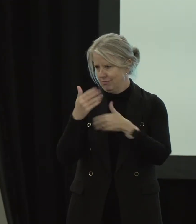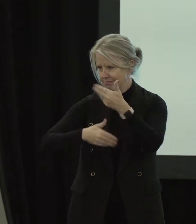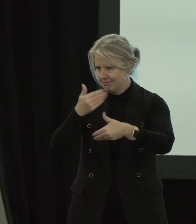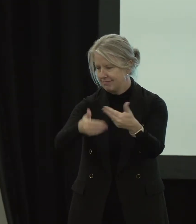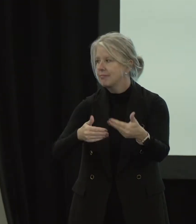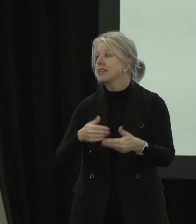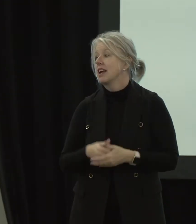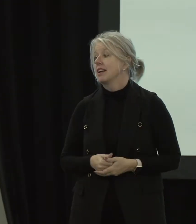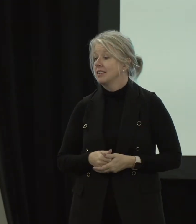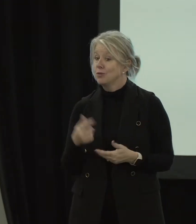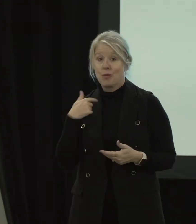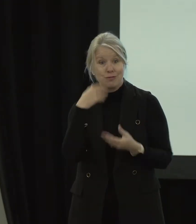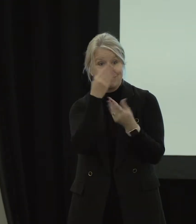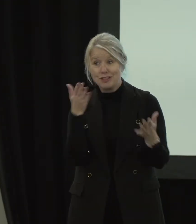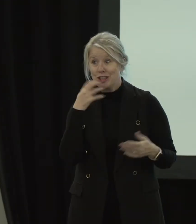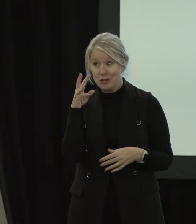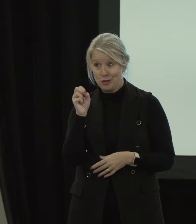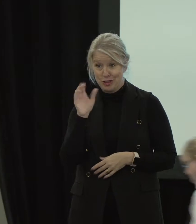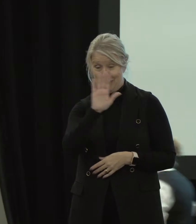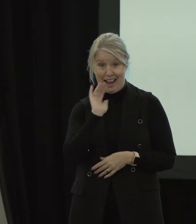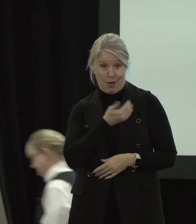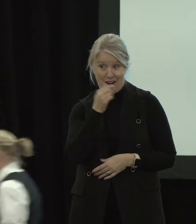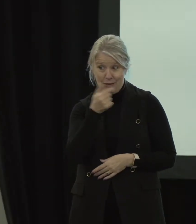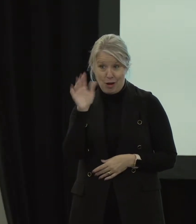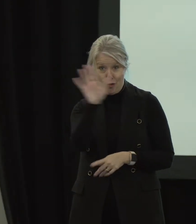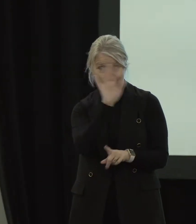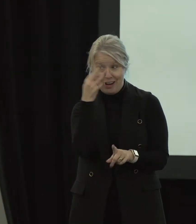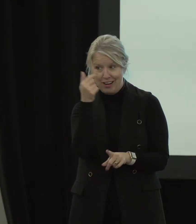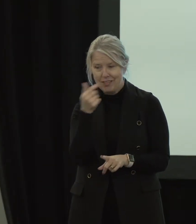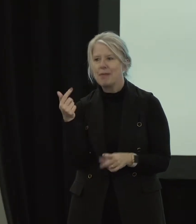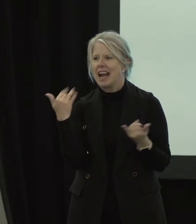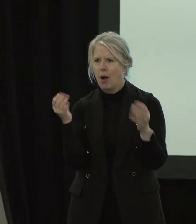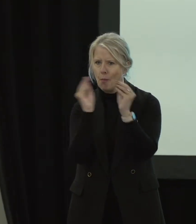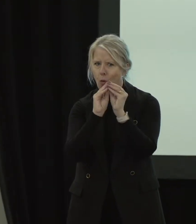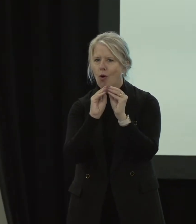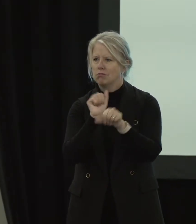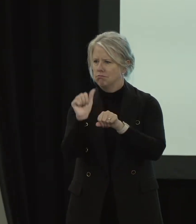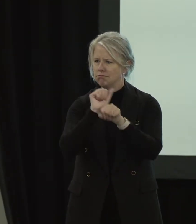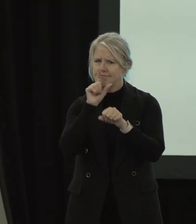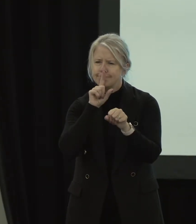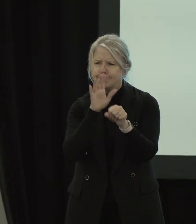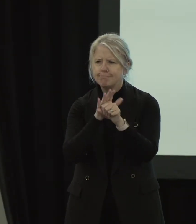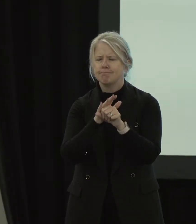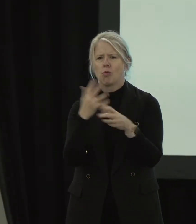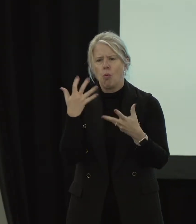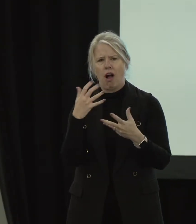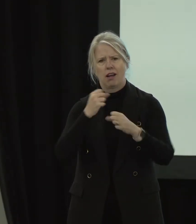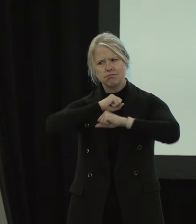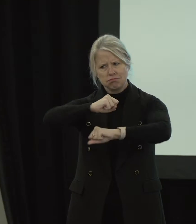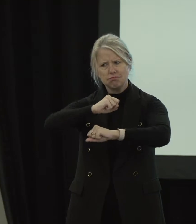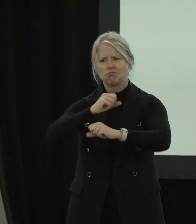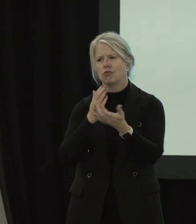pleased to share that our government, your federal government, is taking further action to uphold and safeguard the rights